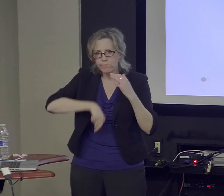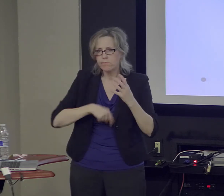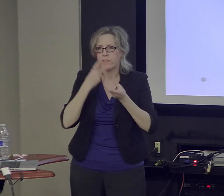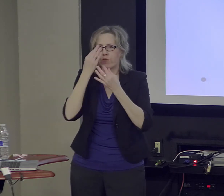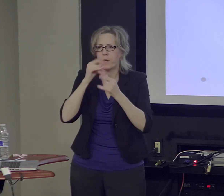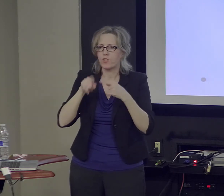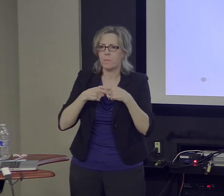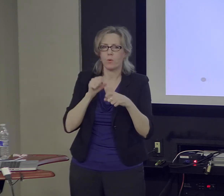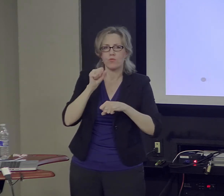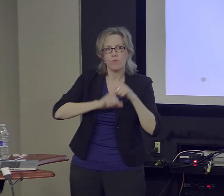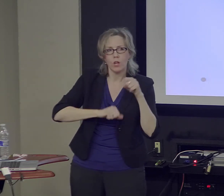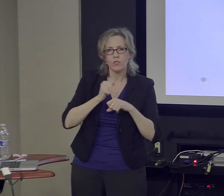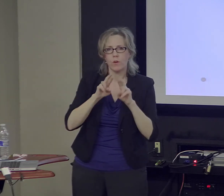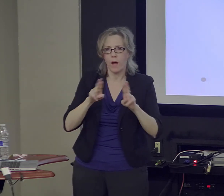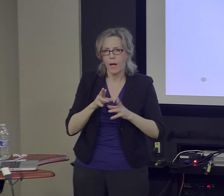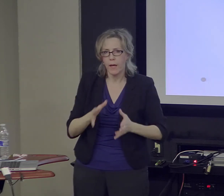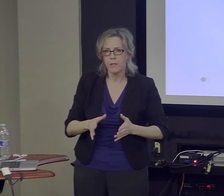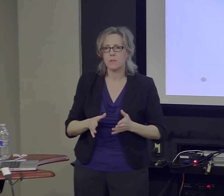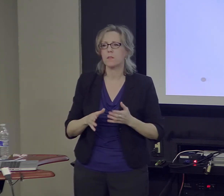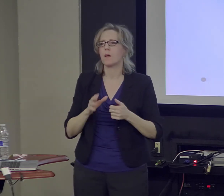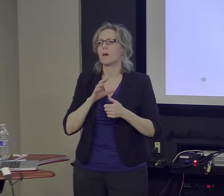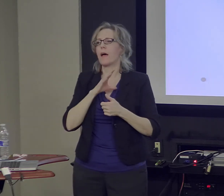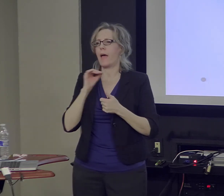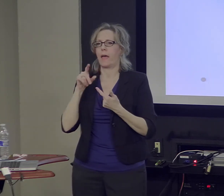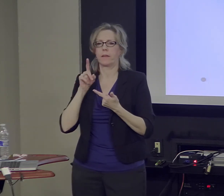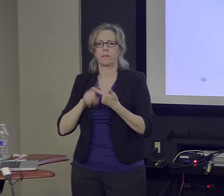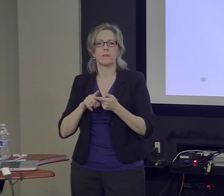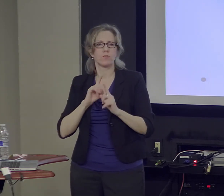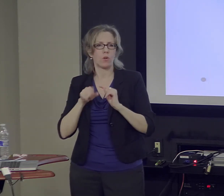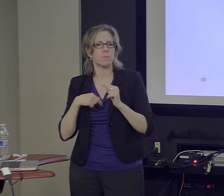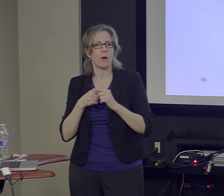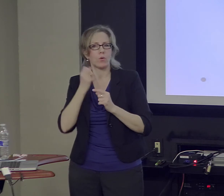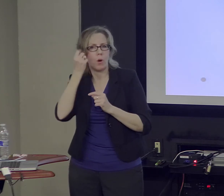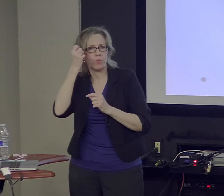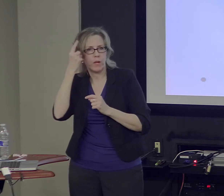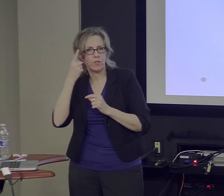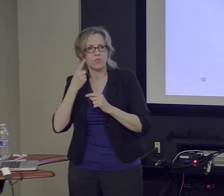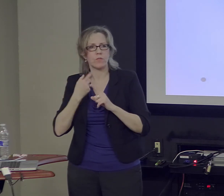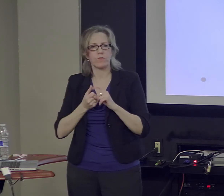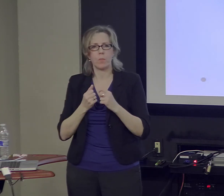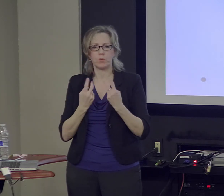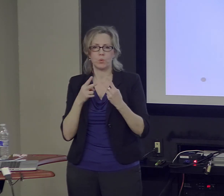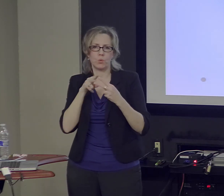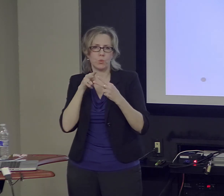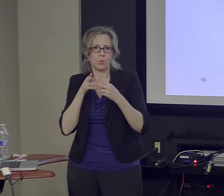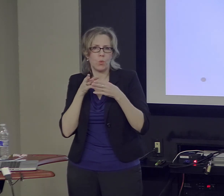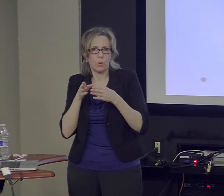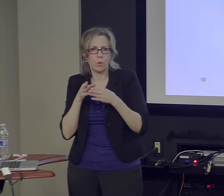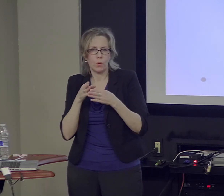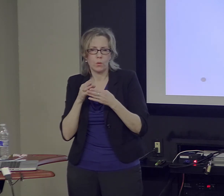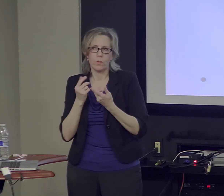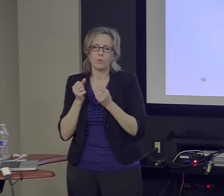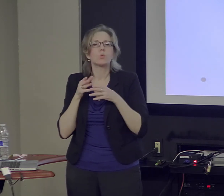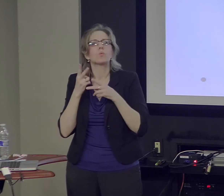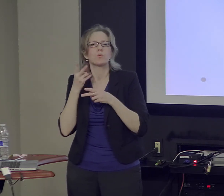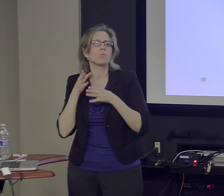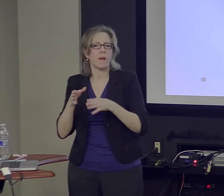Rosenstock's dissertation showed a lot more in-depth structural analysis of international sign language, talked about